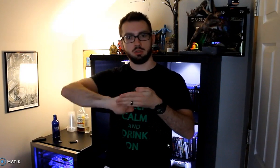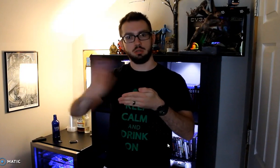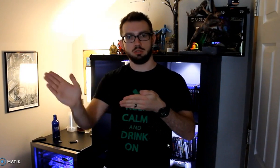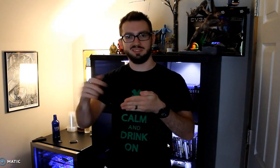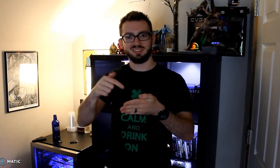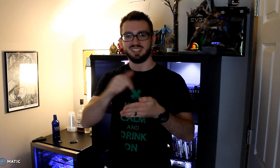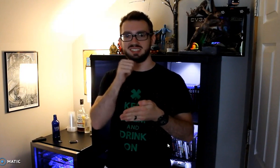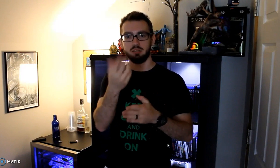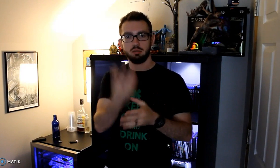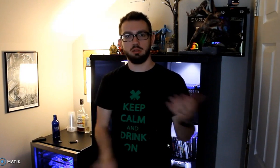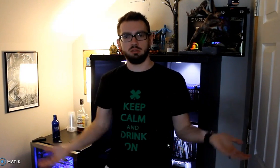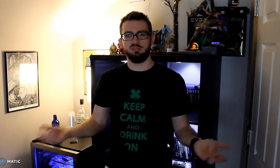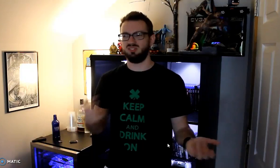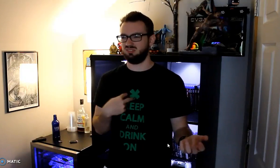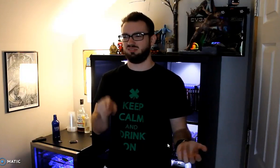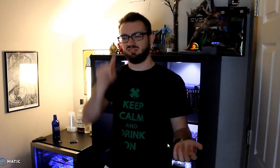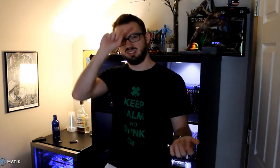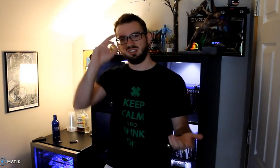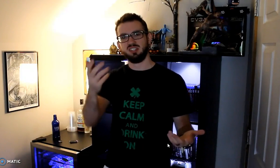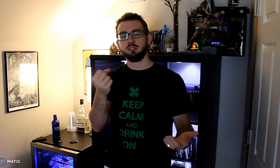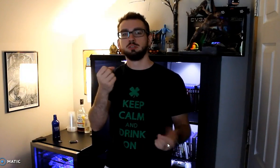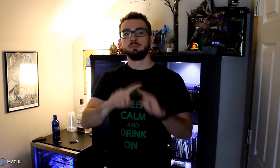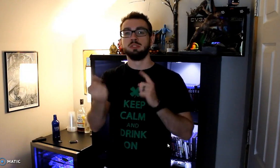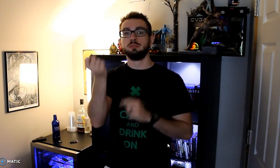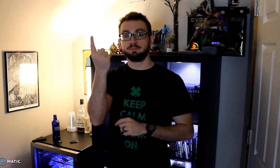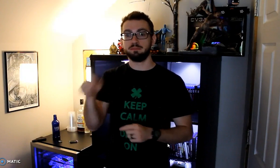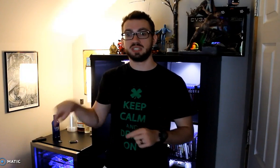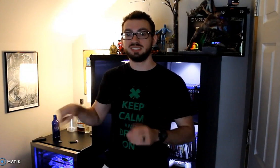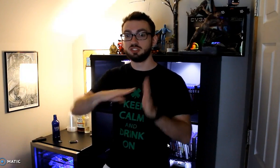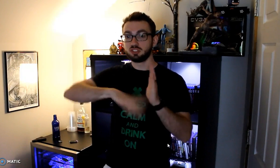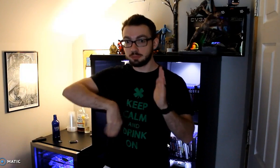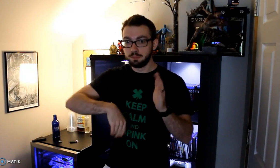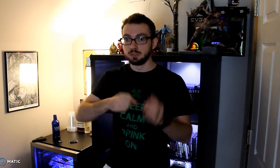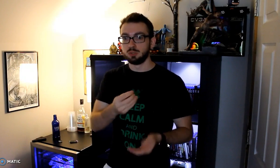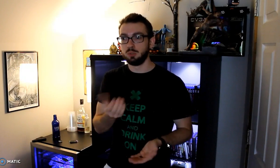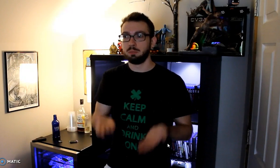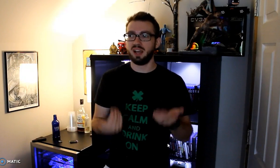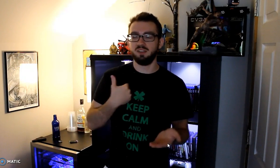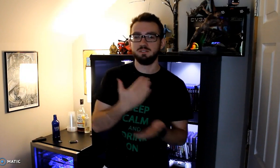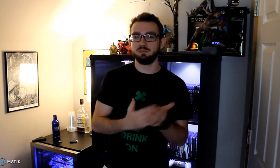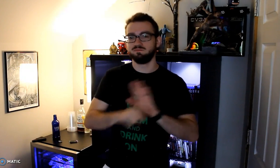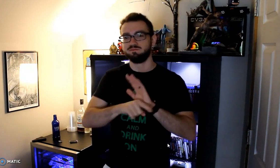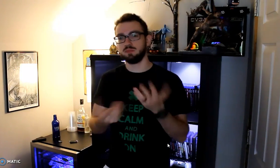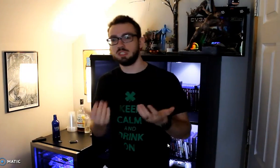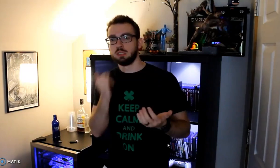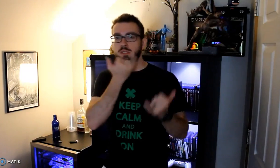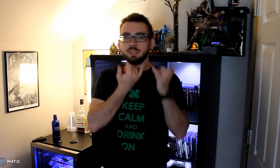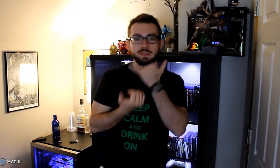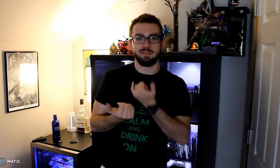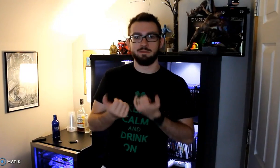So I think that maybe there's a problem on the bottom of the fridge that there isn't a sensor. But it's cheap,